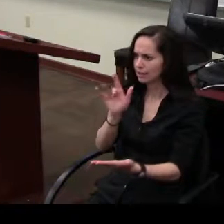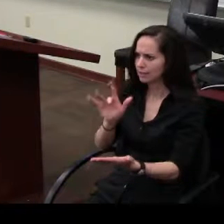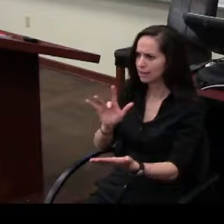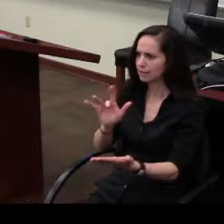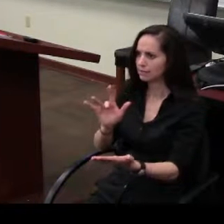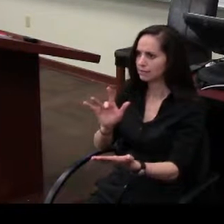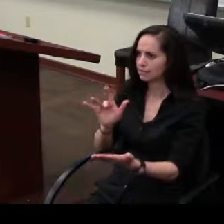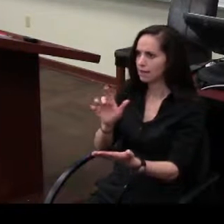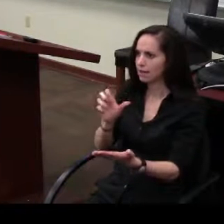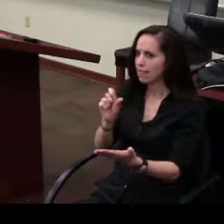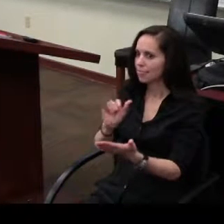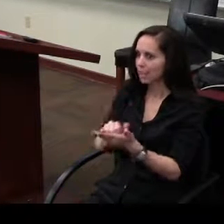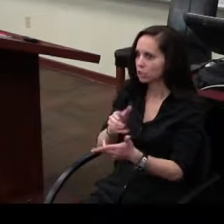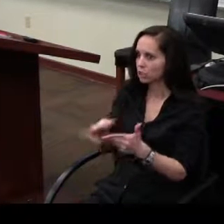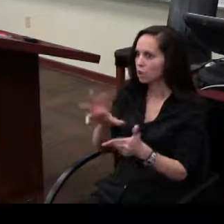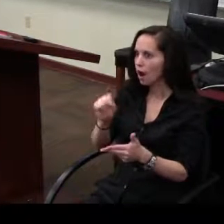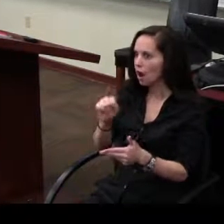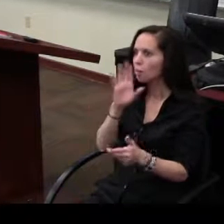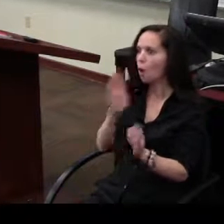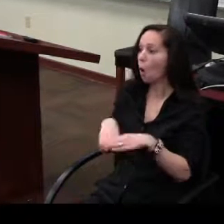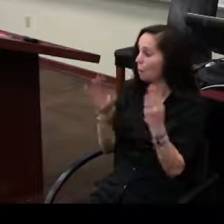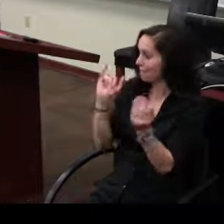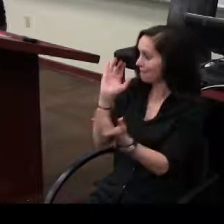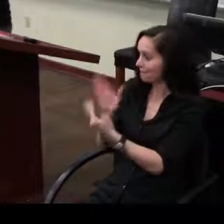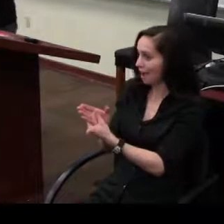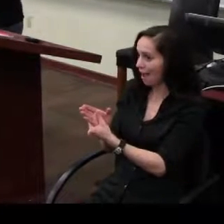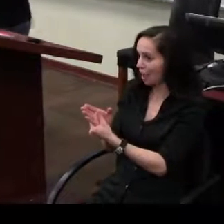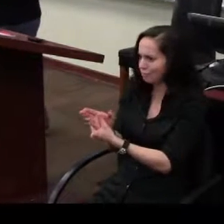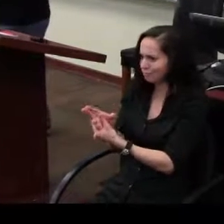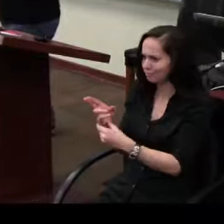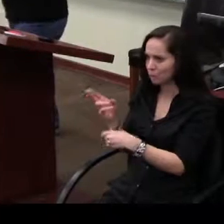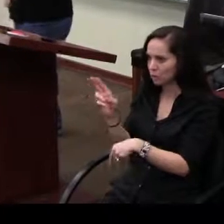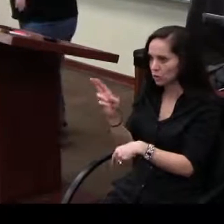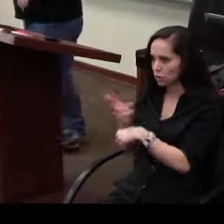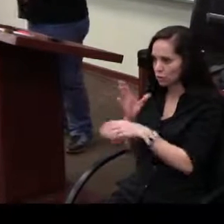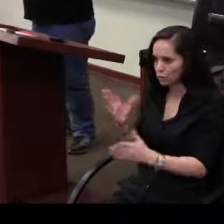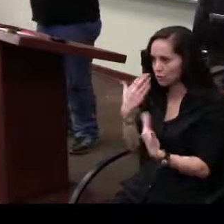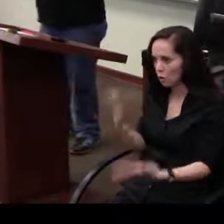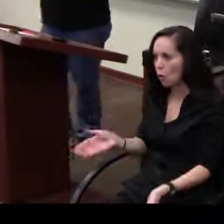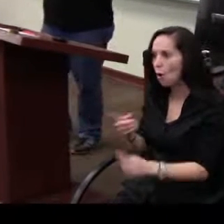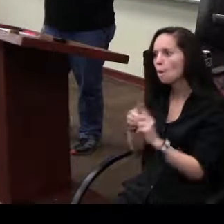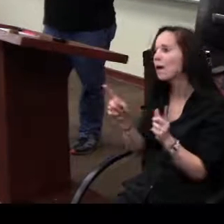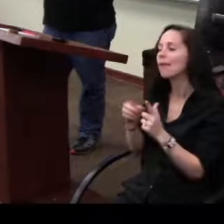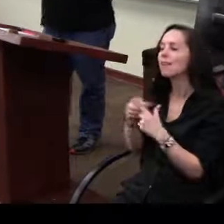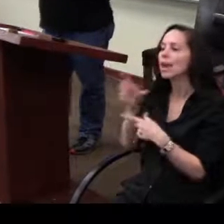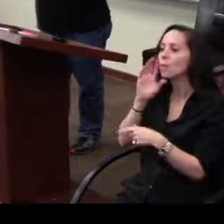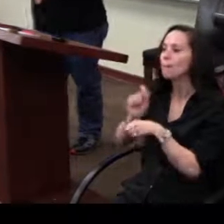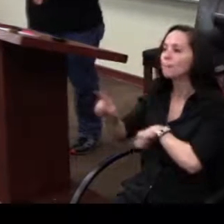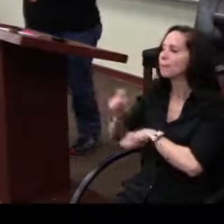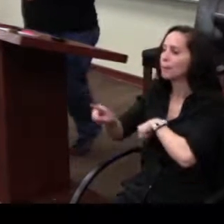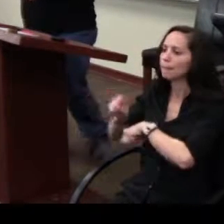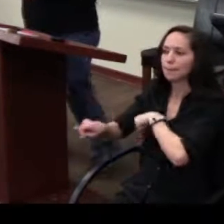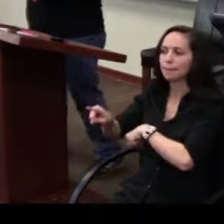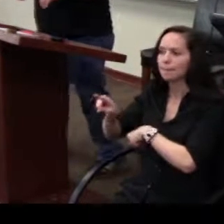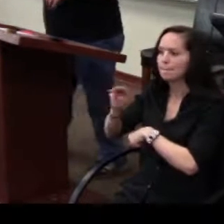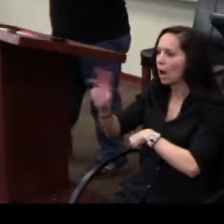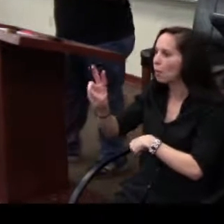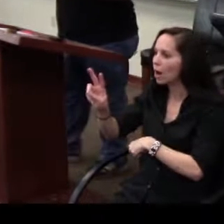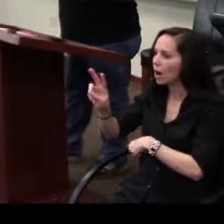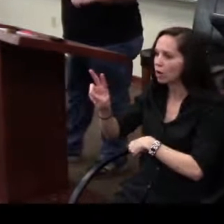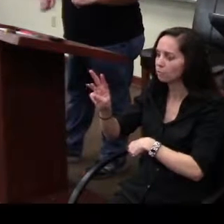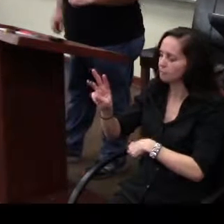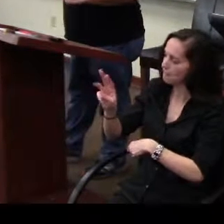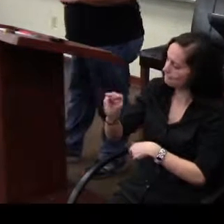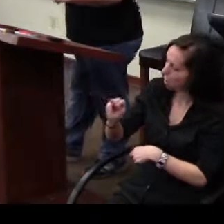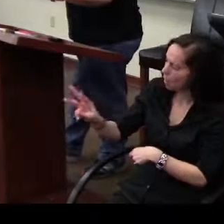that file. It's actually a shortcut. It will open that folder. The user doesn't know any better. And it kicks off ransomware, malware, whatever it is, and